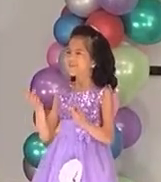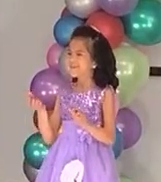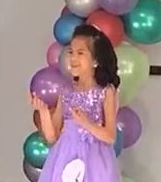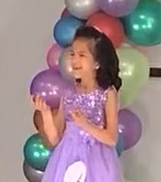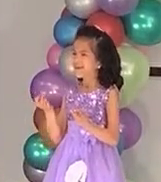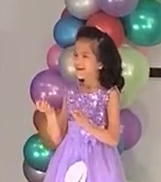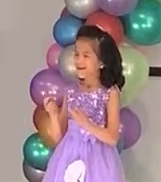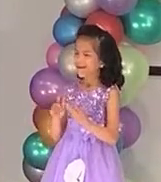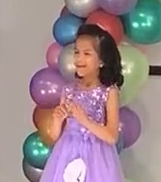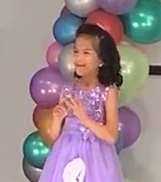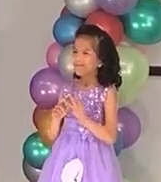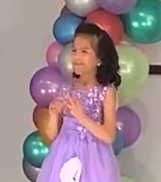My dog.